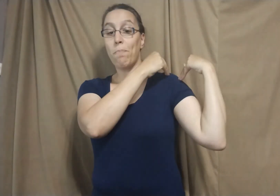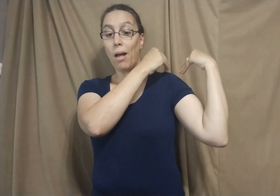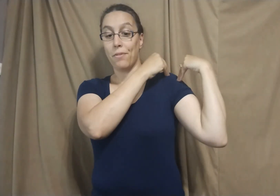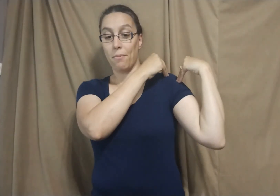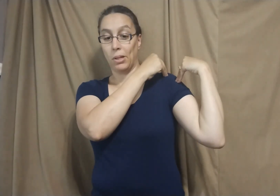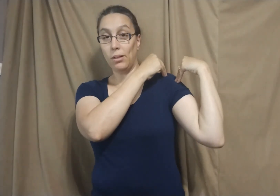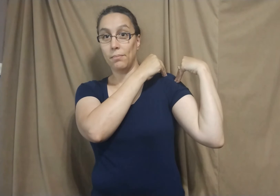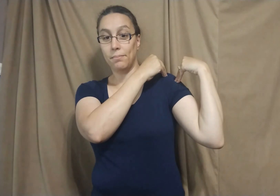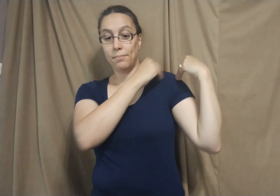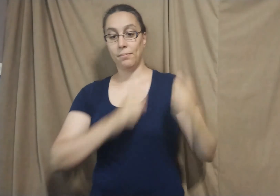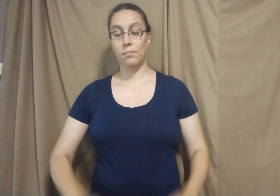responsible,